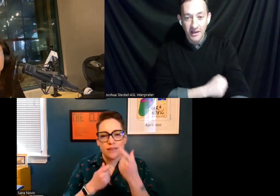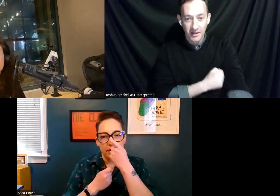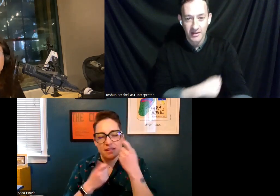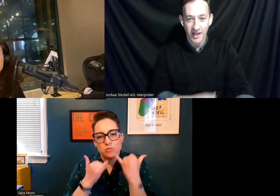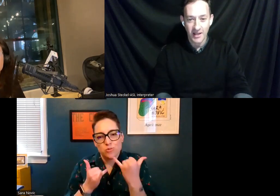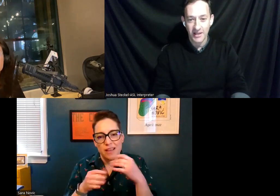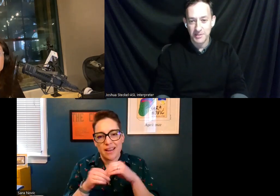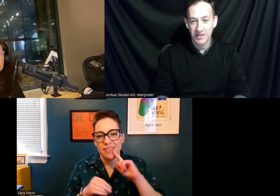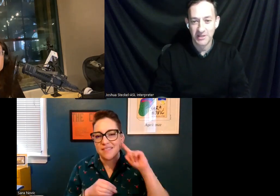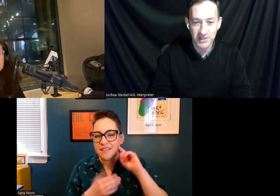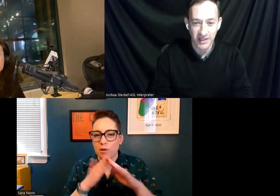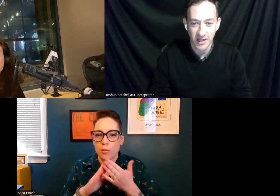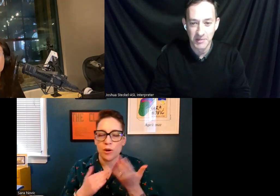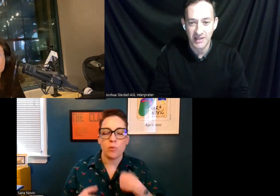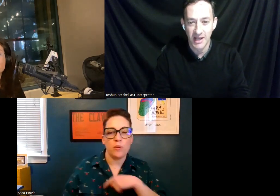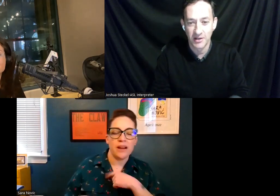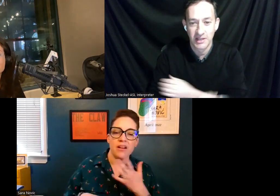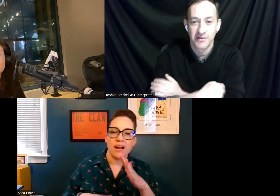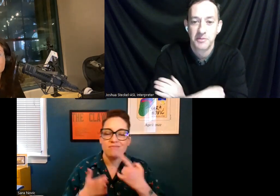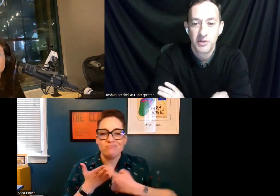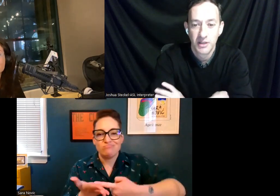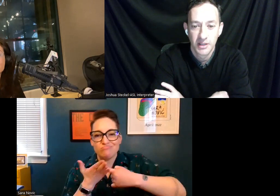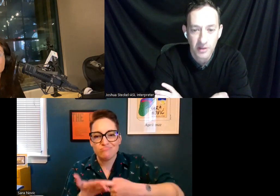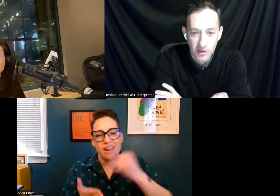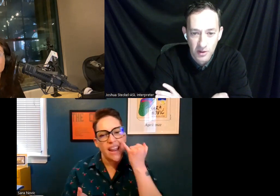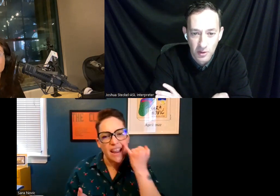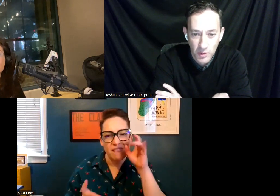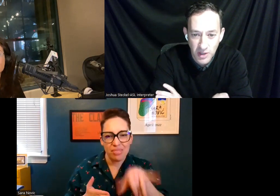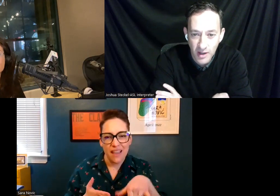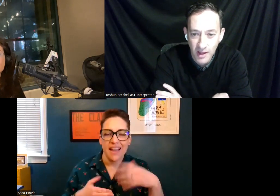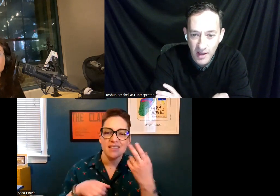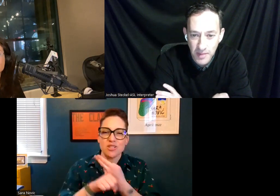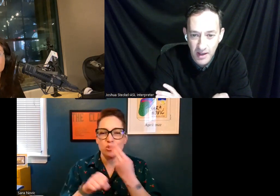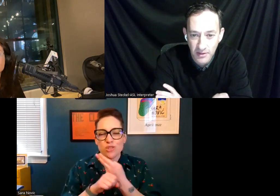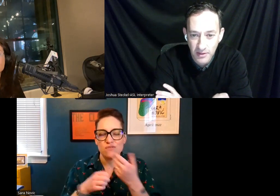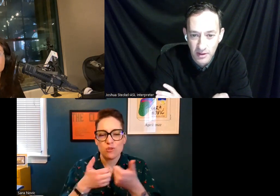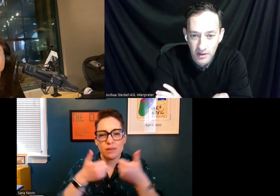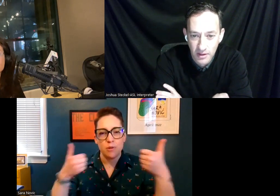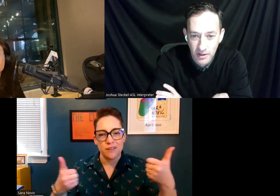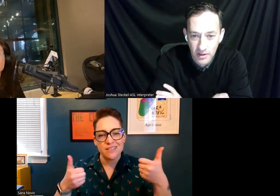Yeah, it's been interesting. I mean, now in the deaf community, we talk a lot about